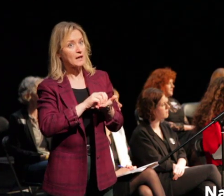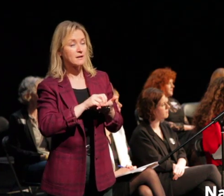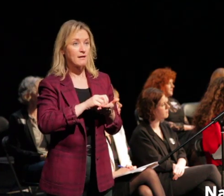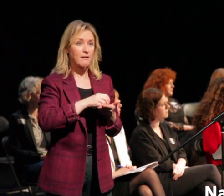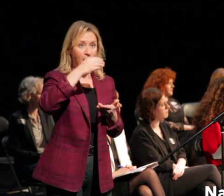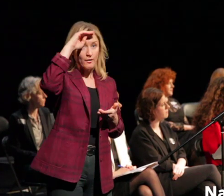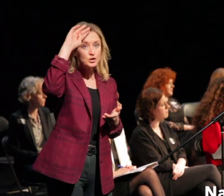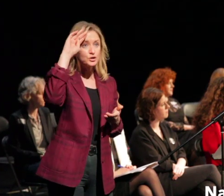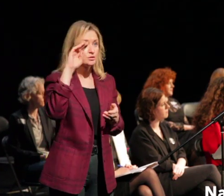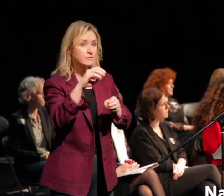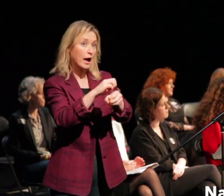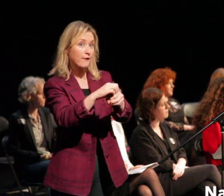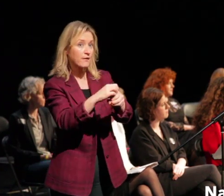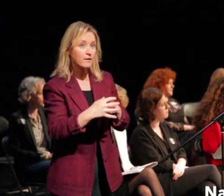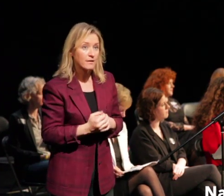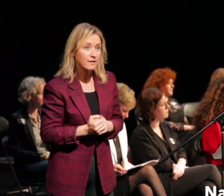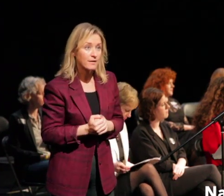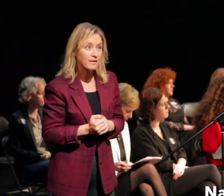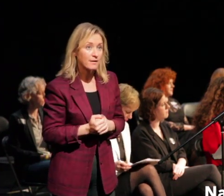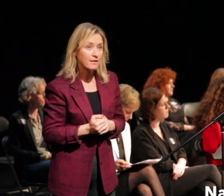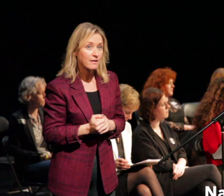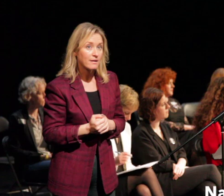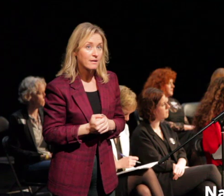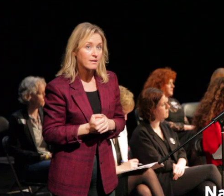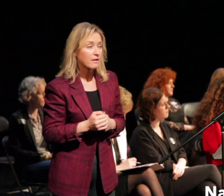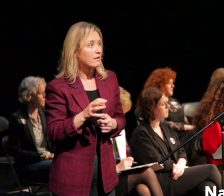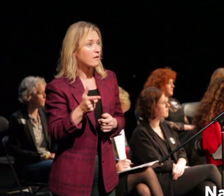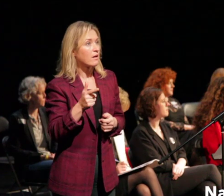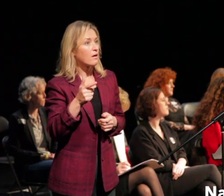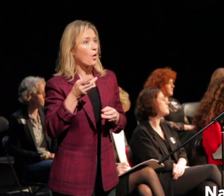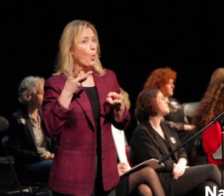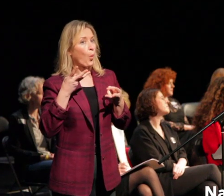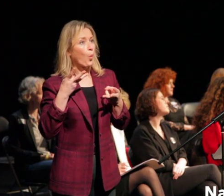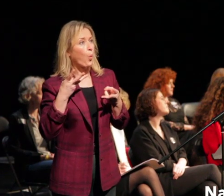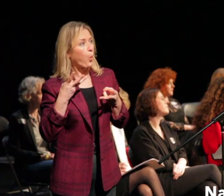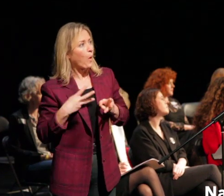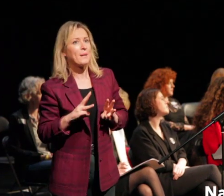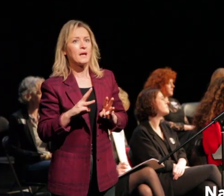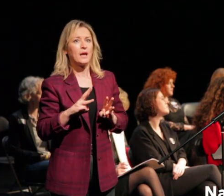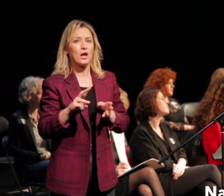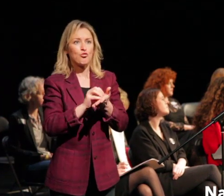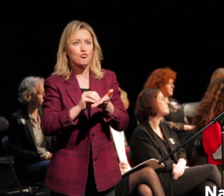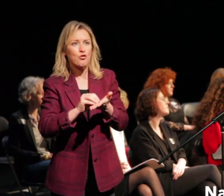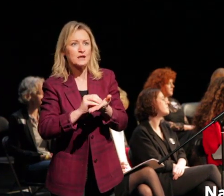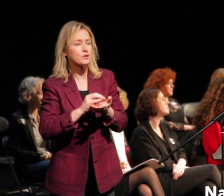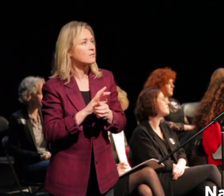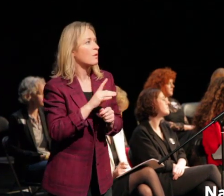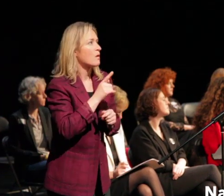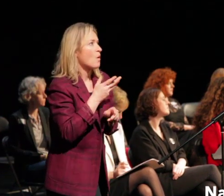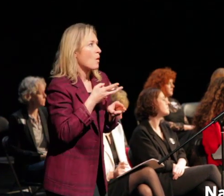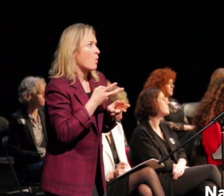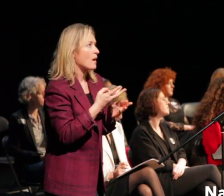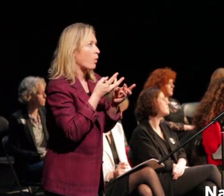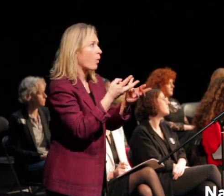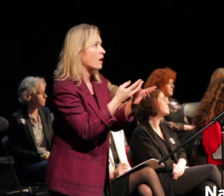about, rather than asking female playwrights to conform to tired templates of what a national play should be. We need our national theatre to